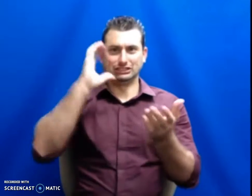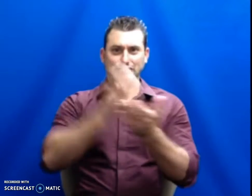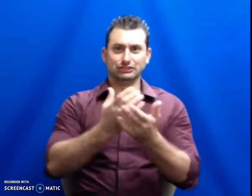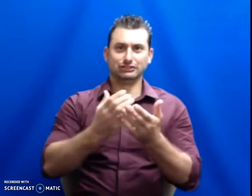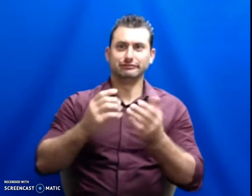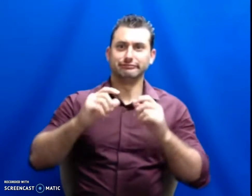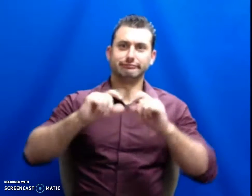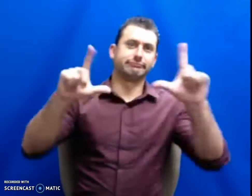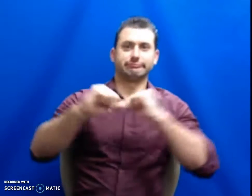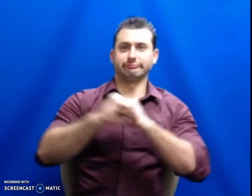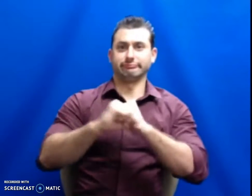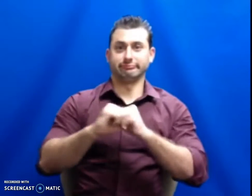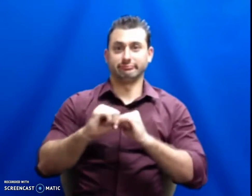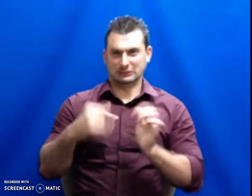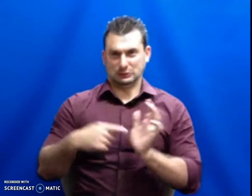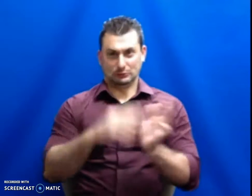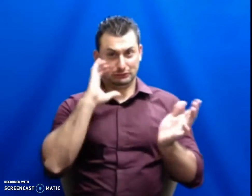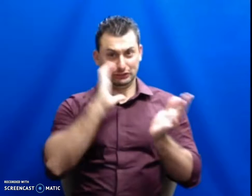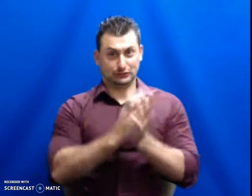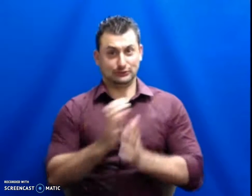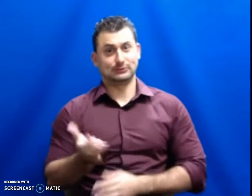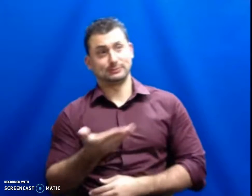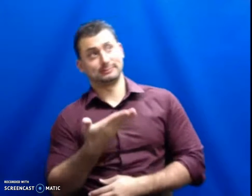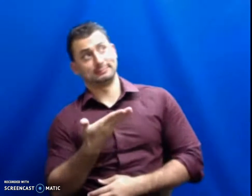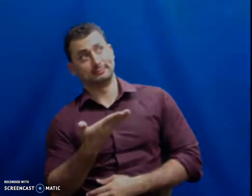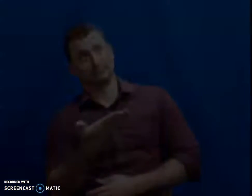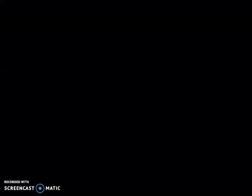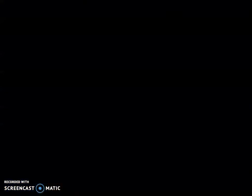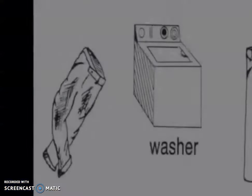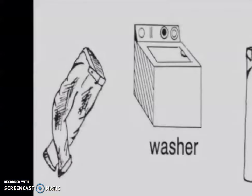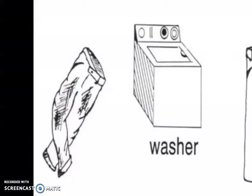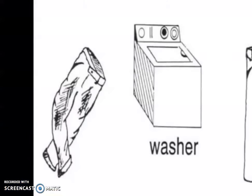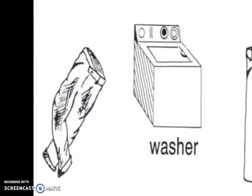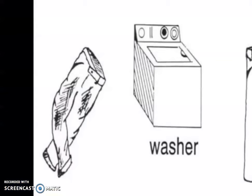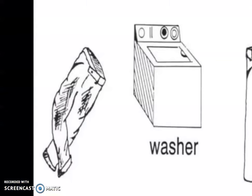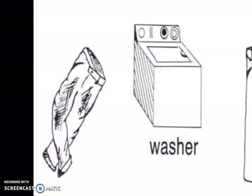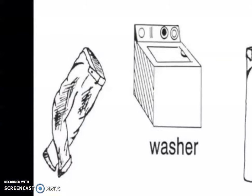starts advertising with these pictures and flyers. And here, I can show you a picture here.